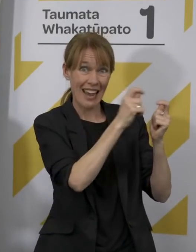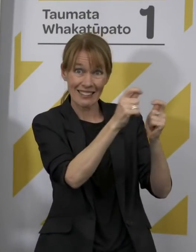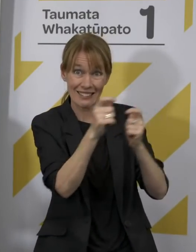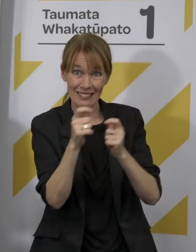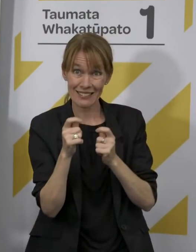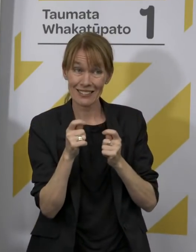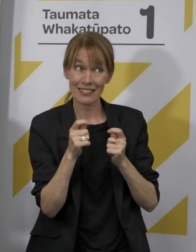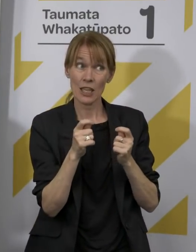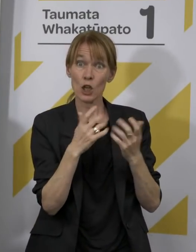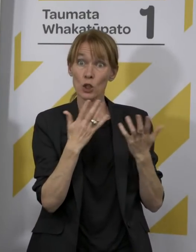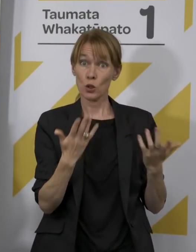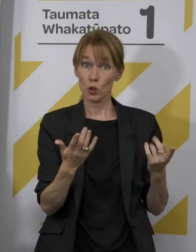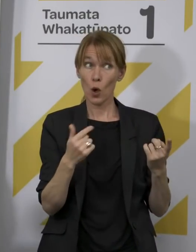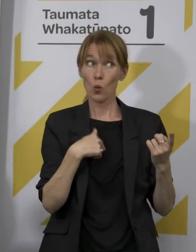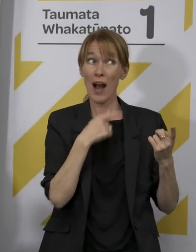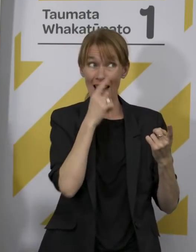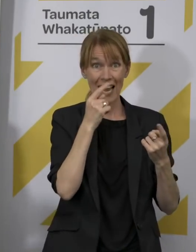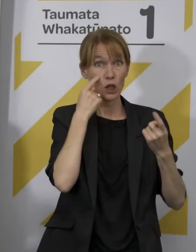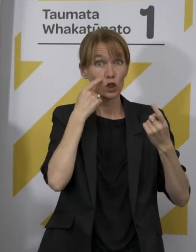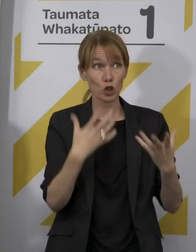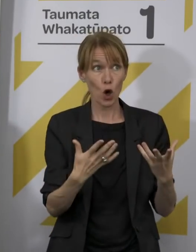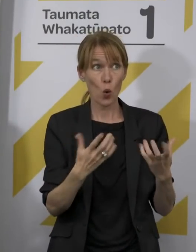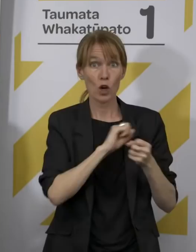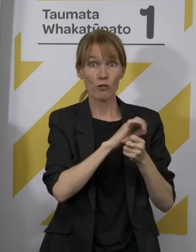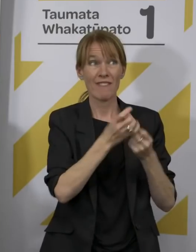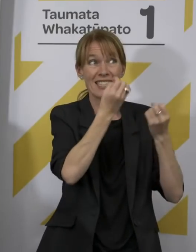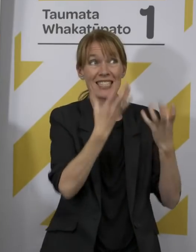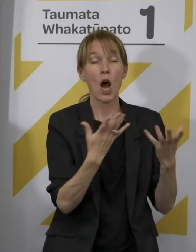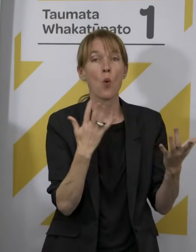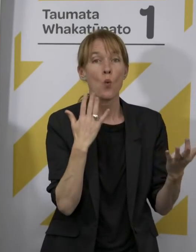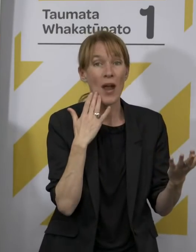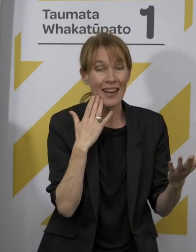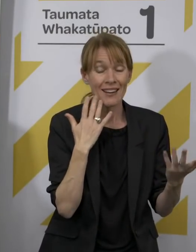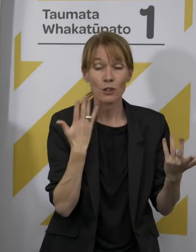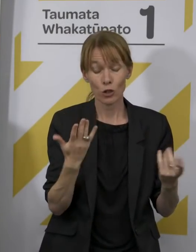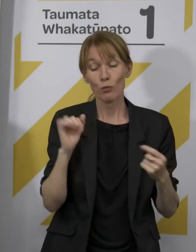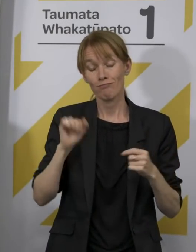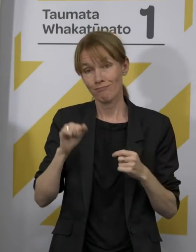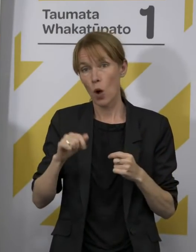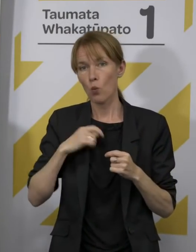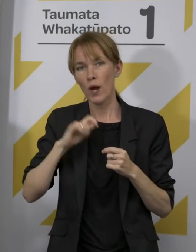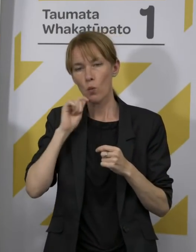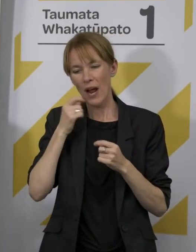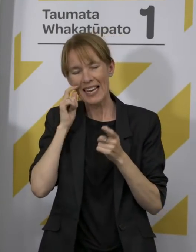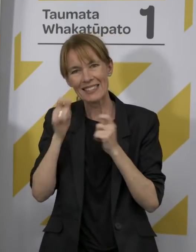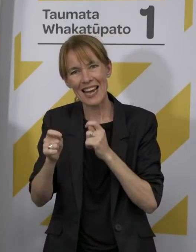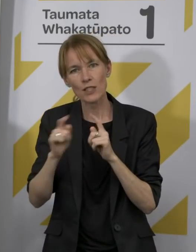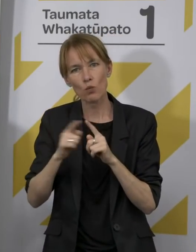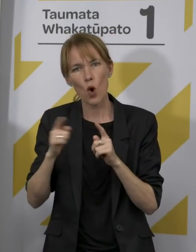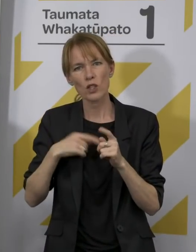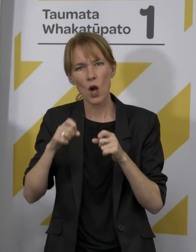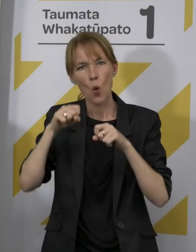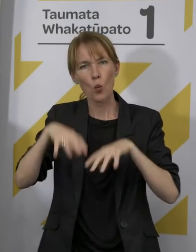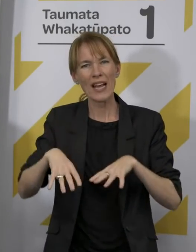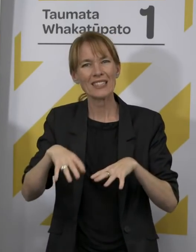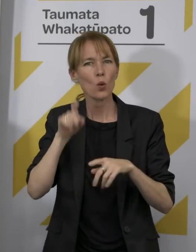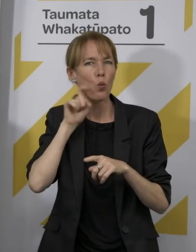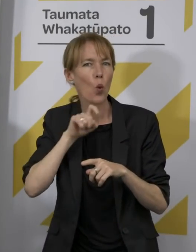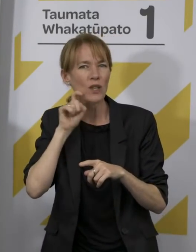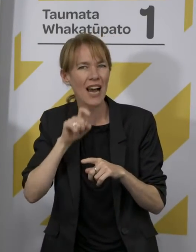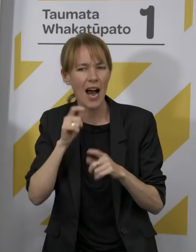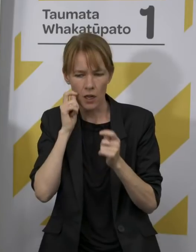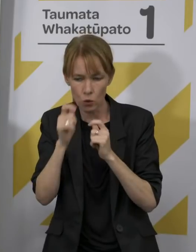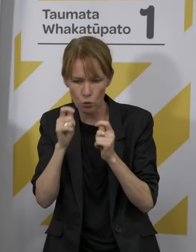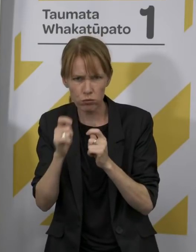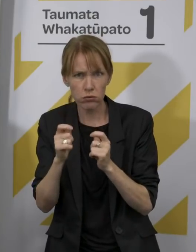our surveillance to just see if there is any in wastewater. So that will be part of the overall surveillance. Do you think that there's a kind of weak link in our protocols in terms